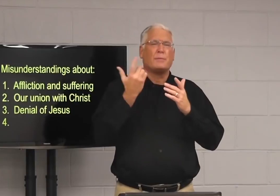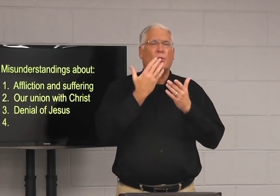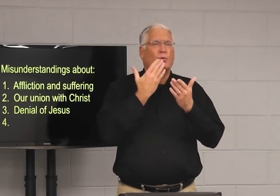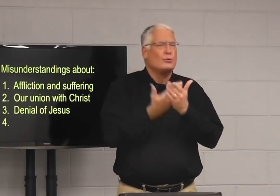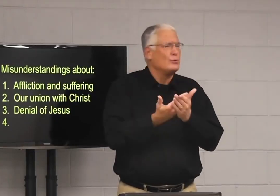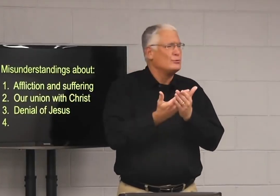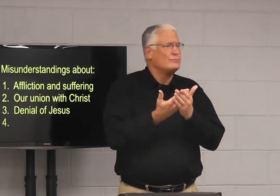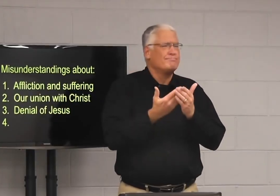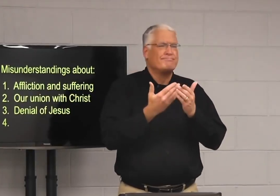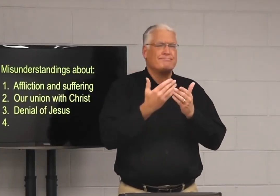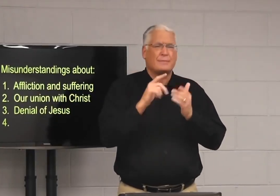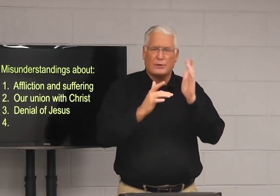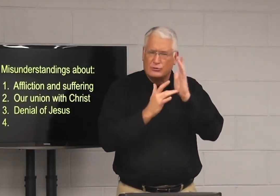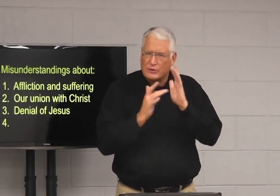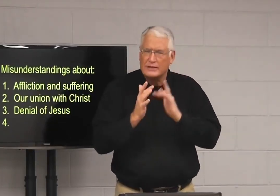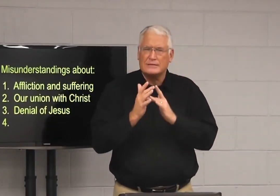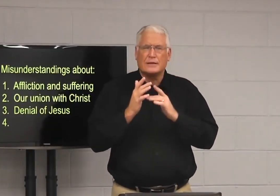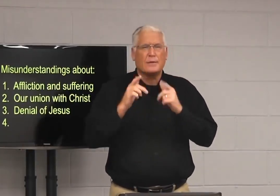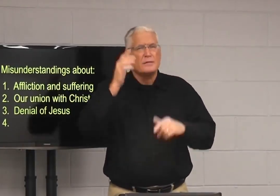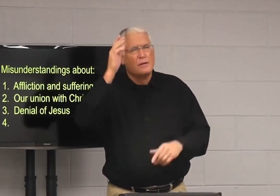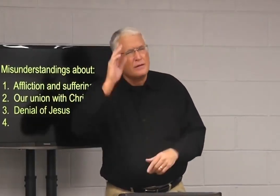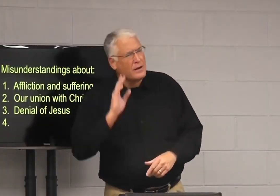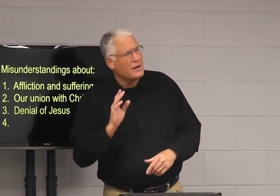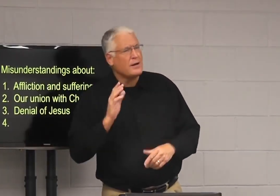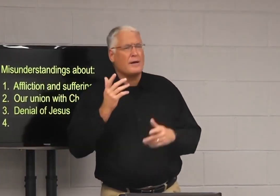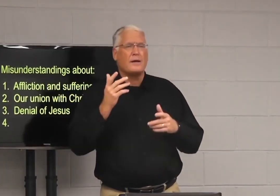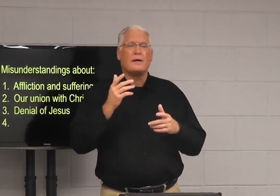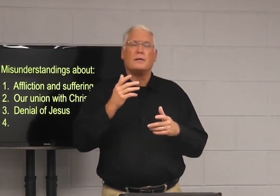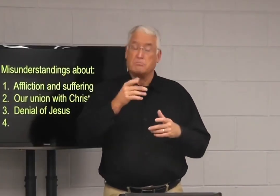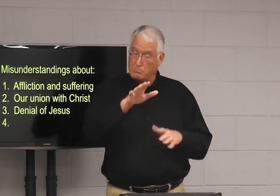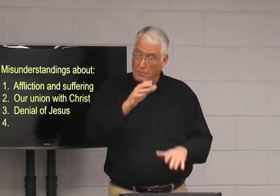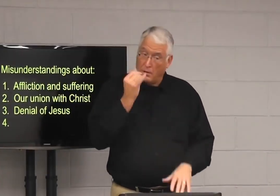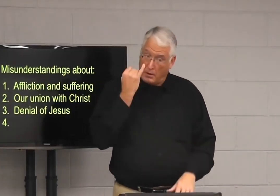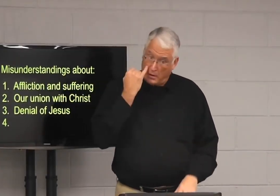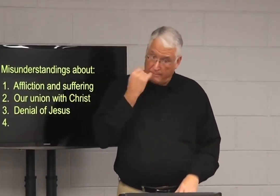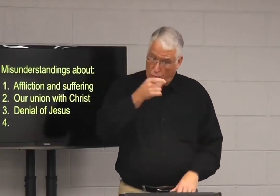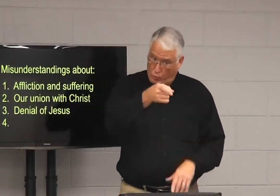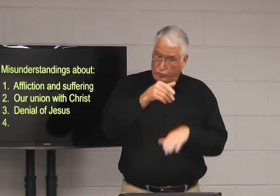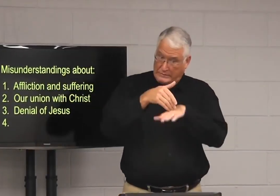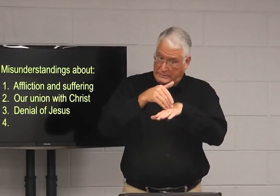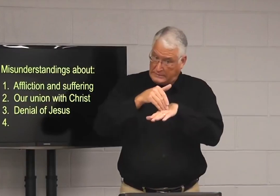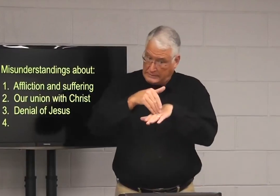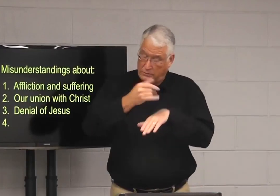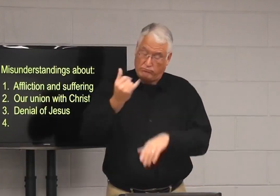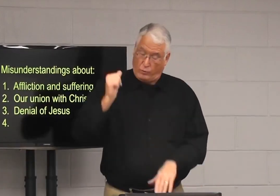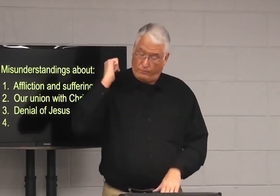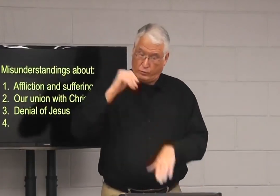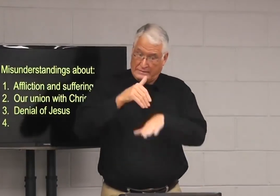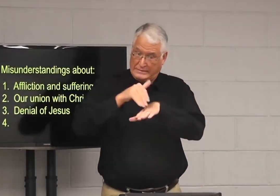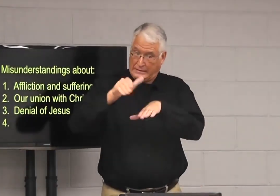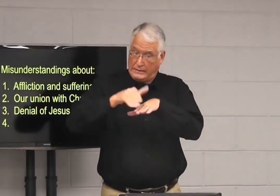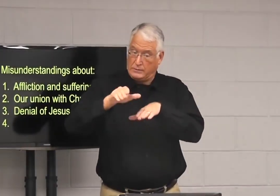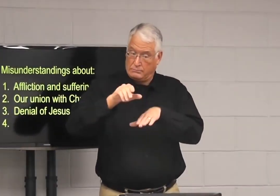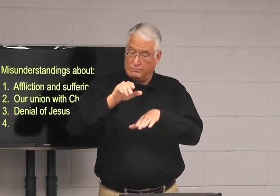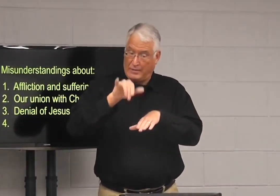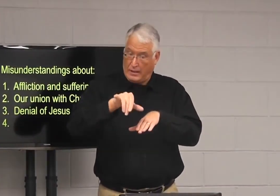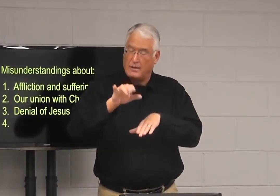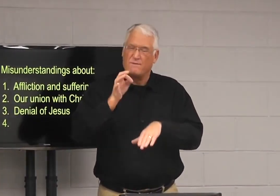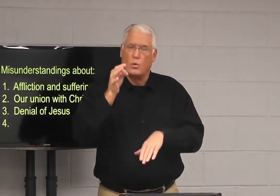says, you know, Jesus' life, you know, about saying good things about Jesus and his life. But if you refuse